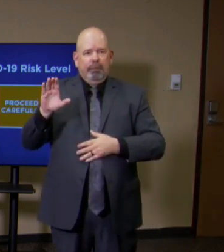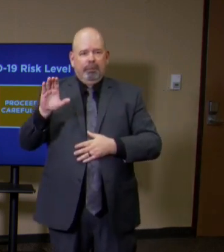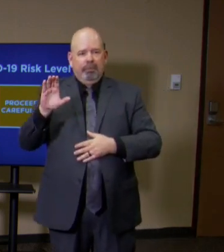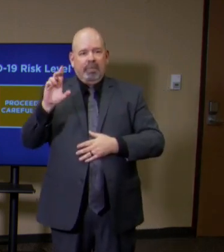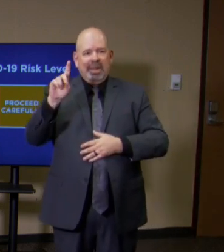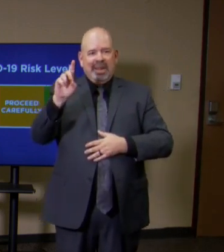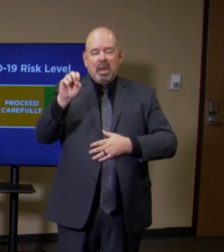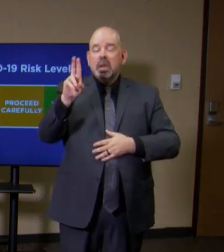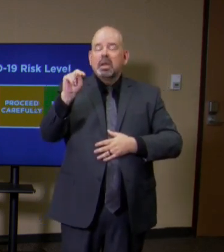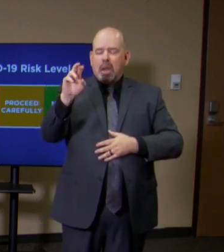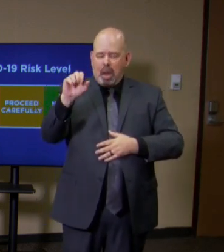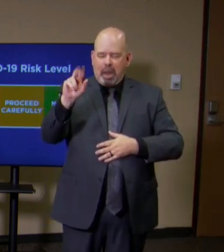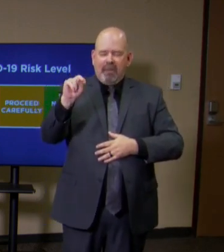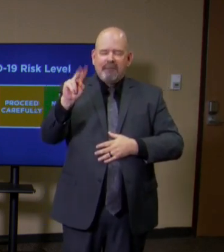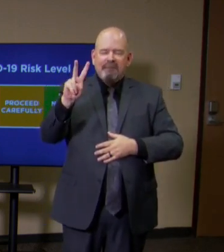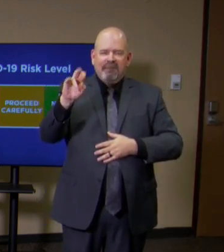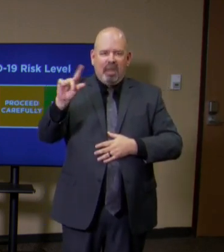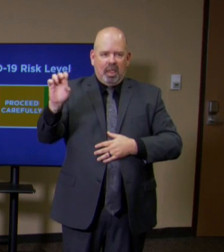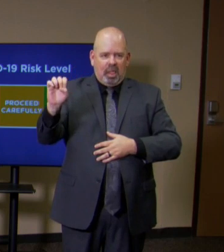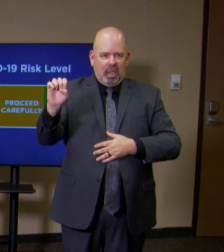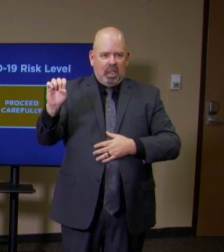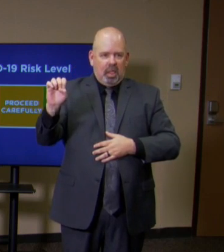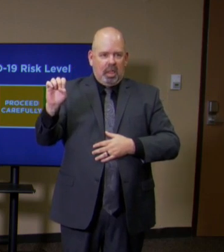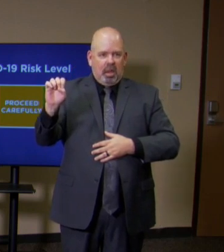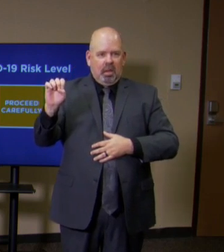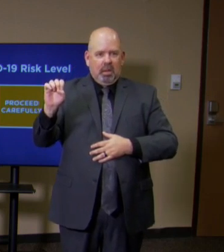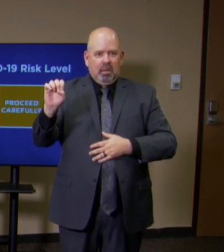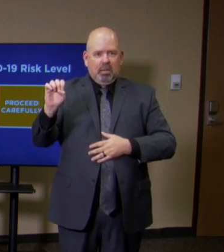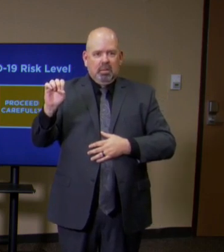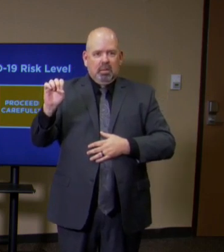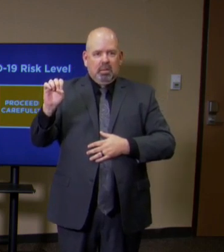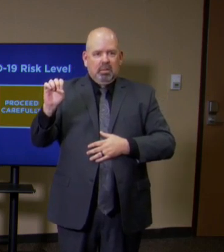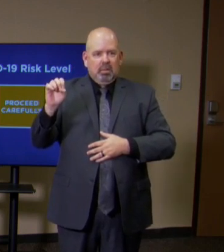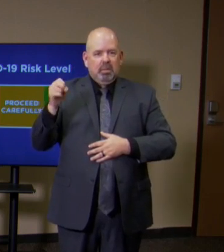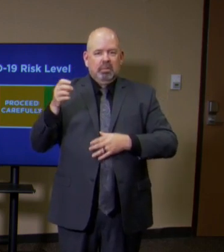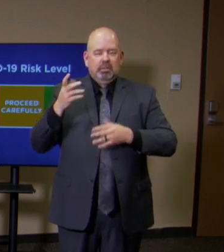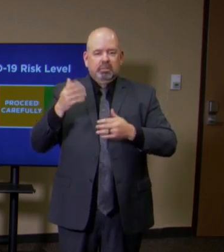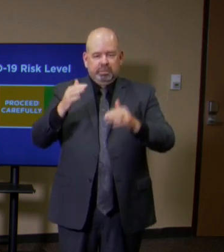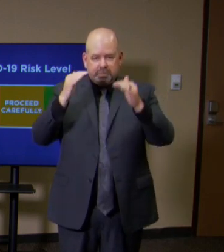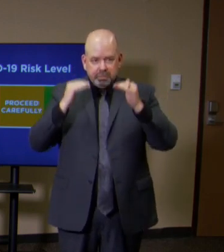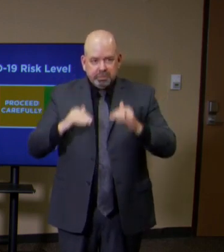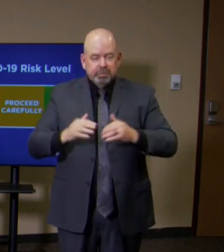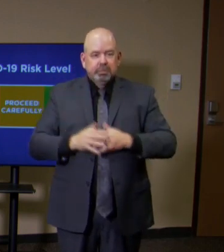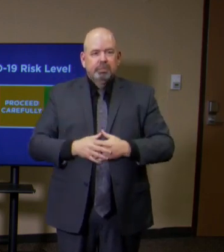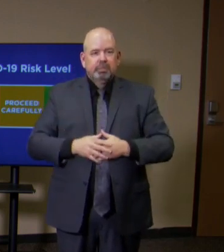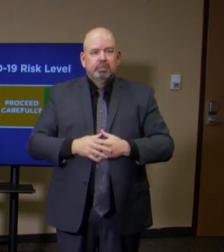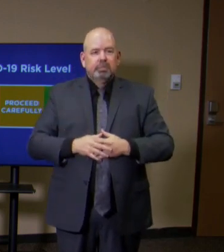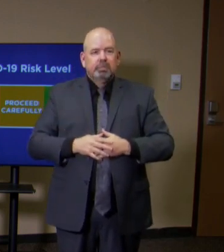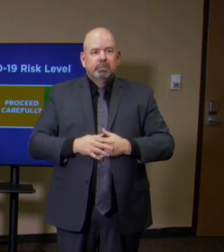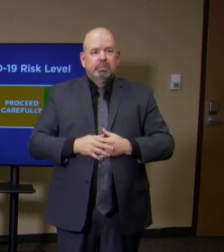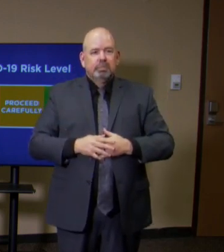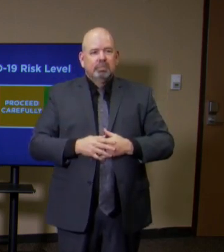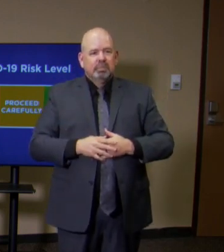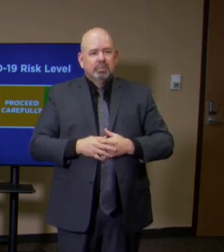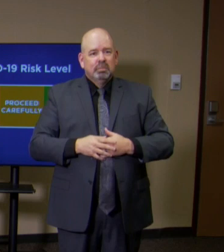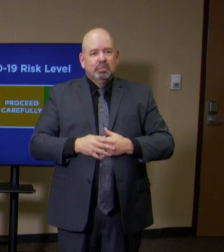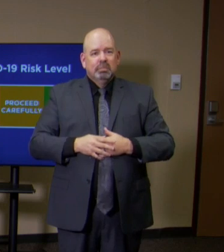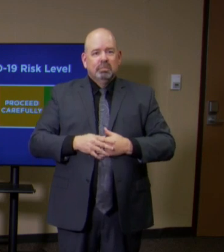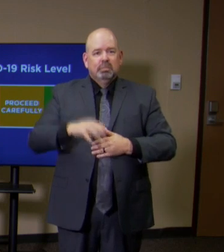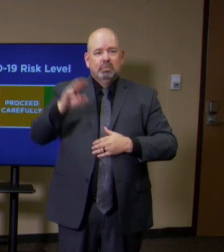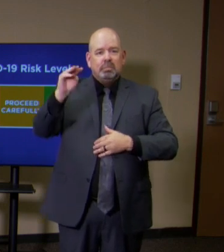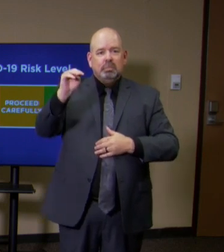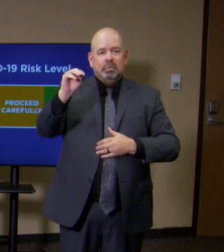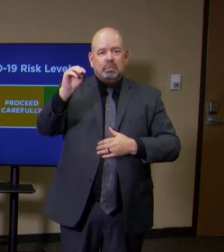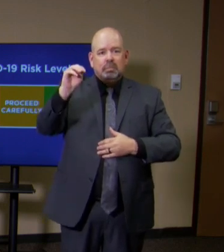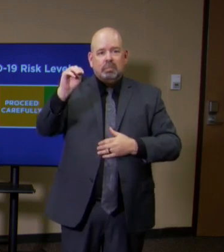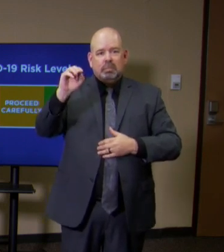2 deaths. Avenues of Park Forest has 7 residents and 0 deaths. Madison on Marsh